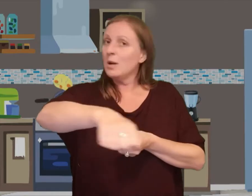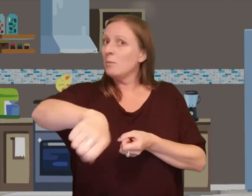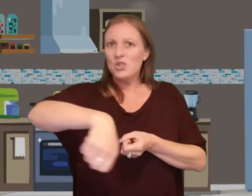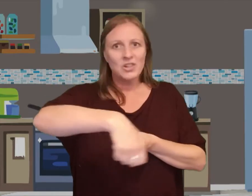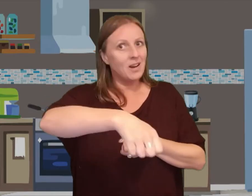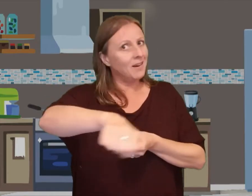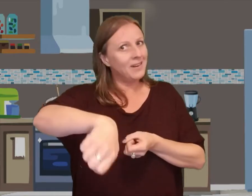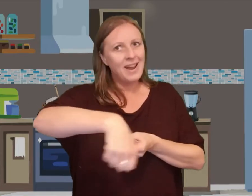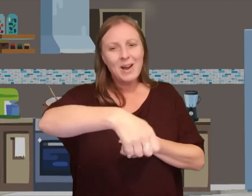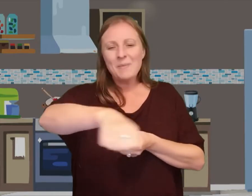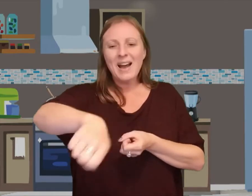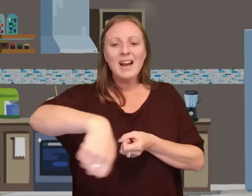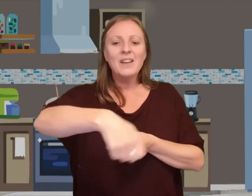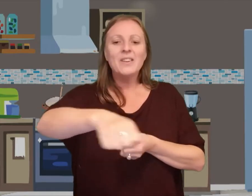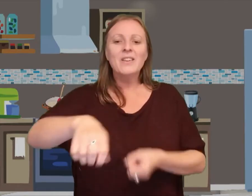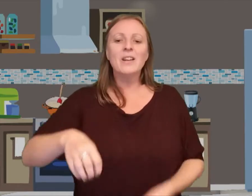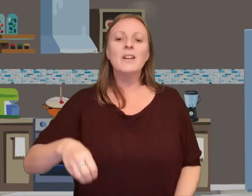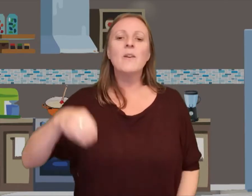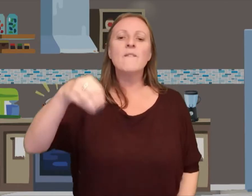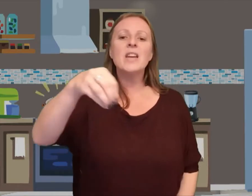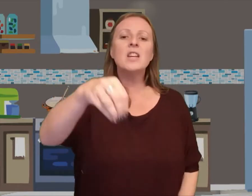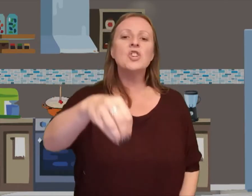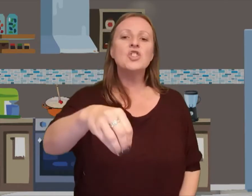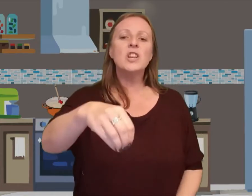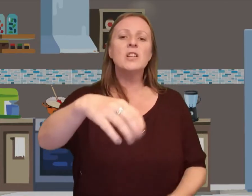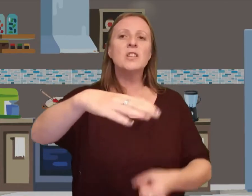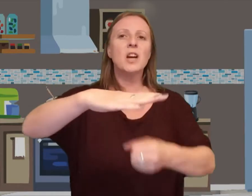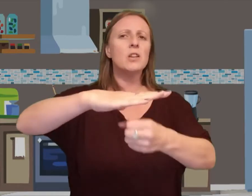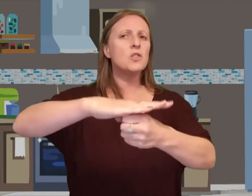But you can't help add your little finishing touch.